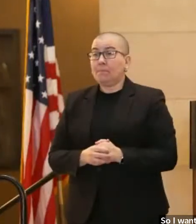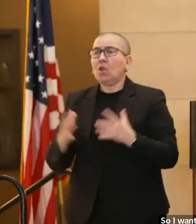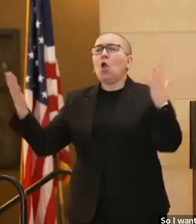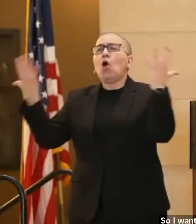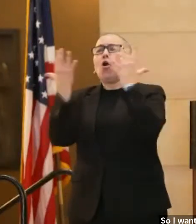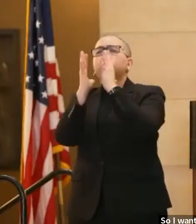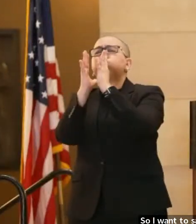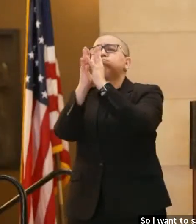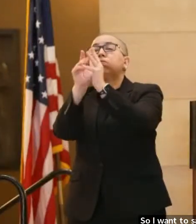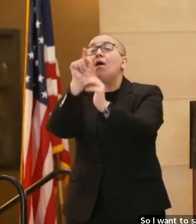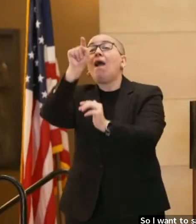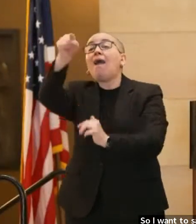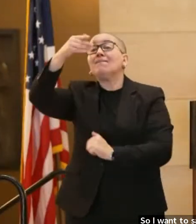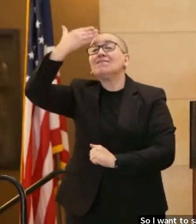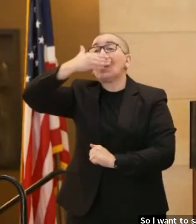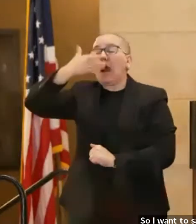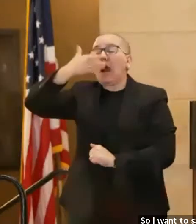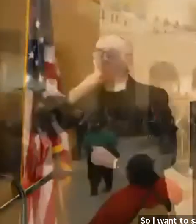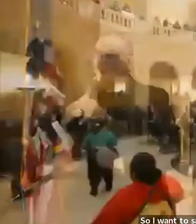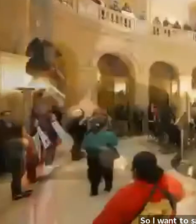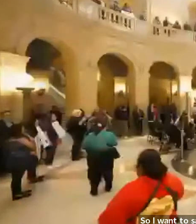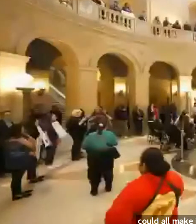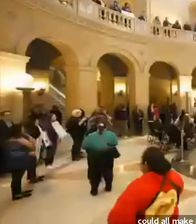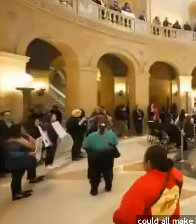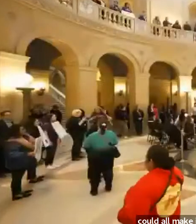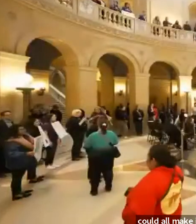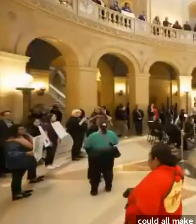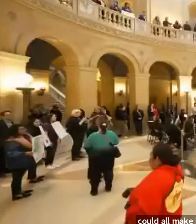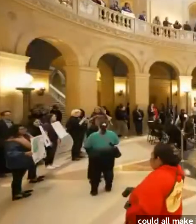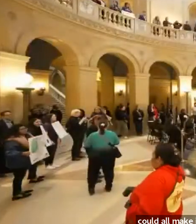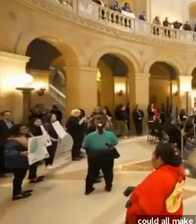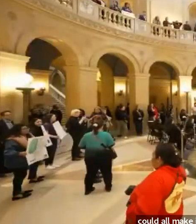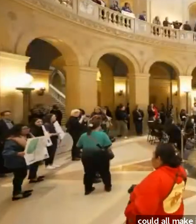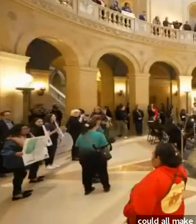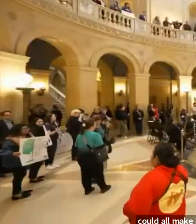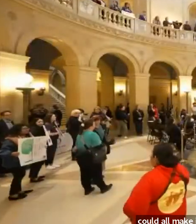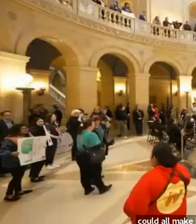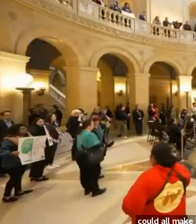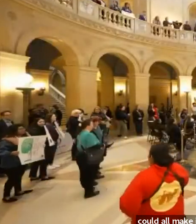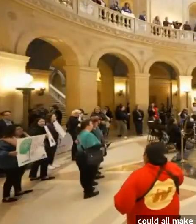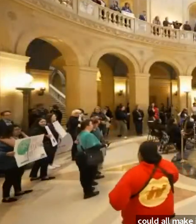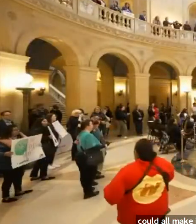front steps so we can be in solidarity with each other as good relatives for Minnesota.